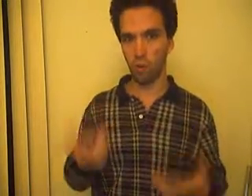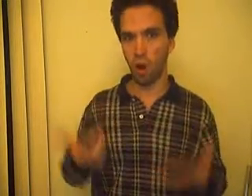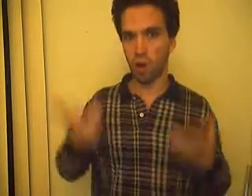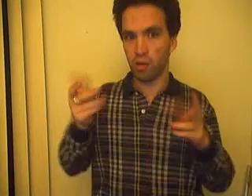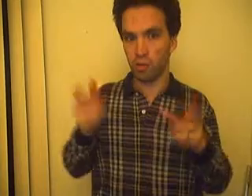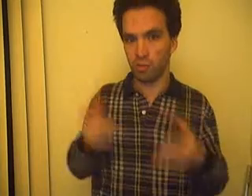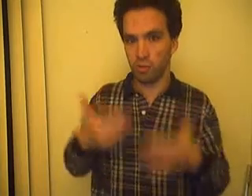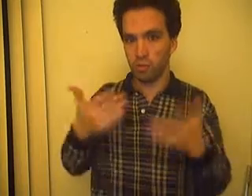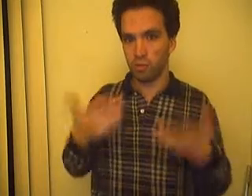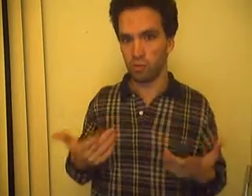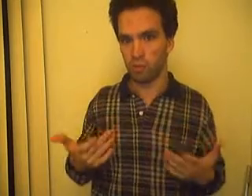walk